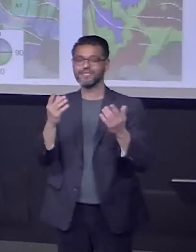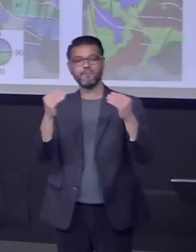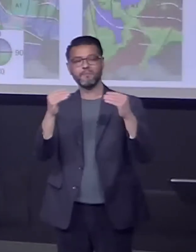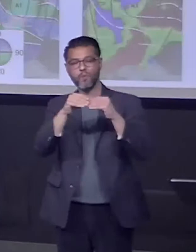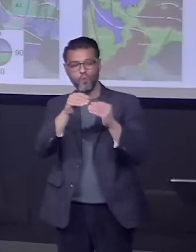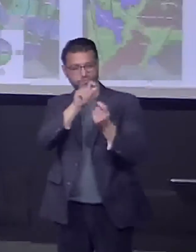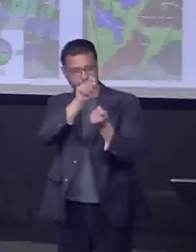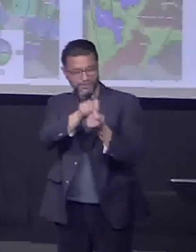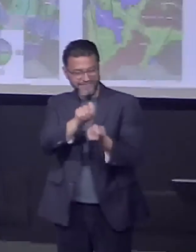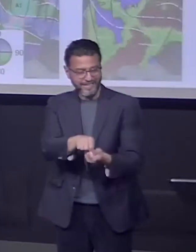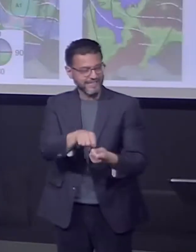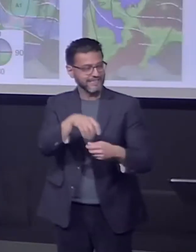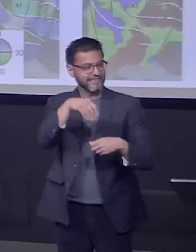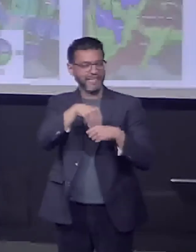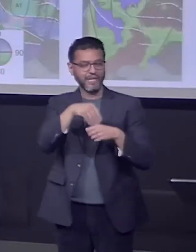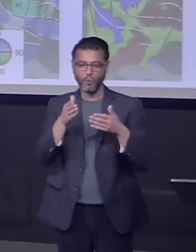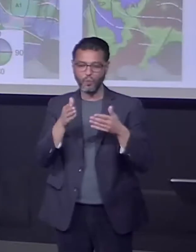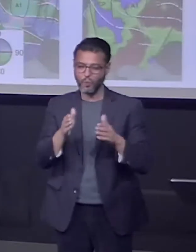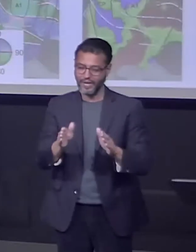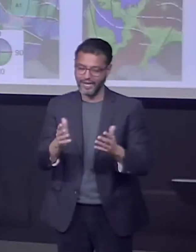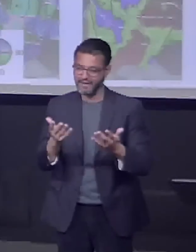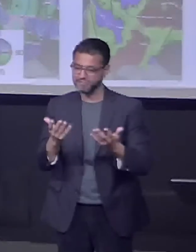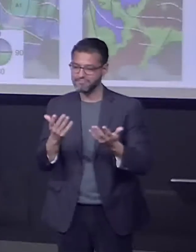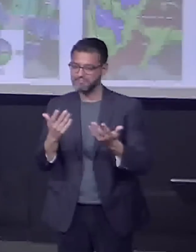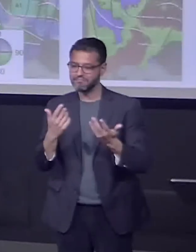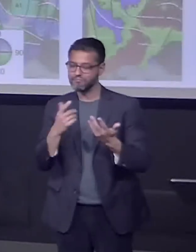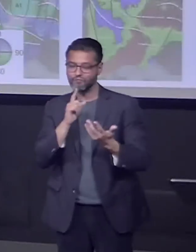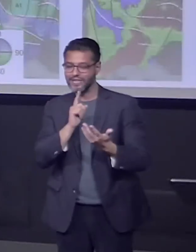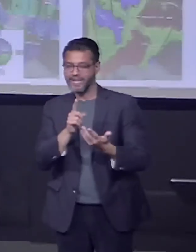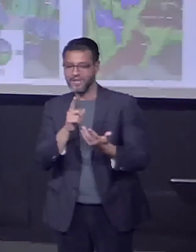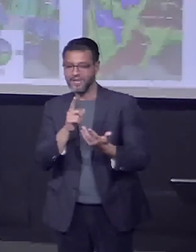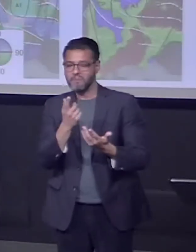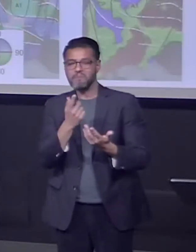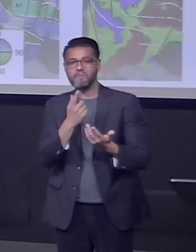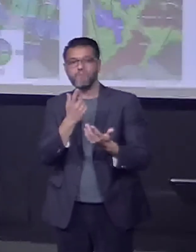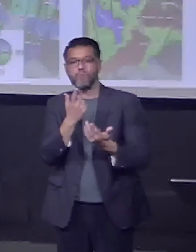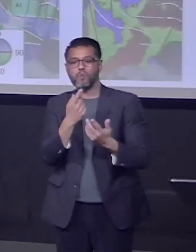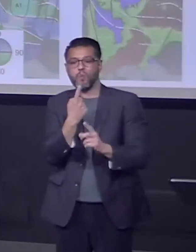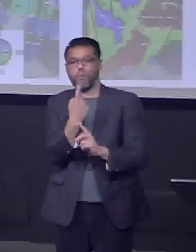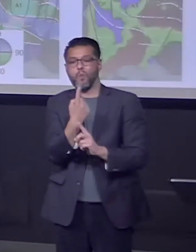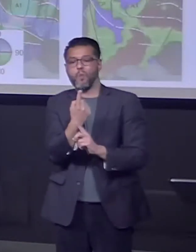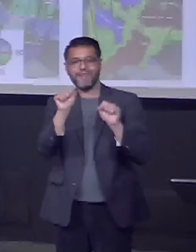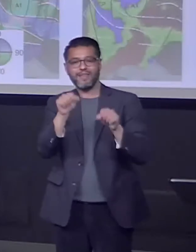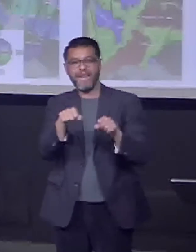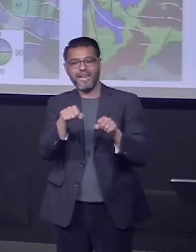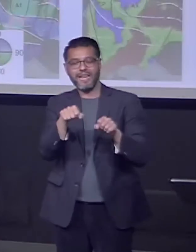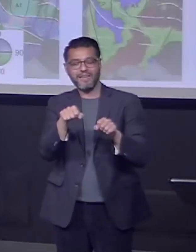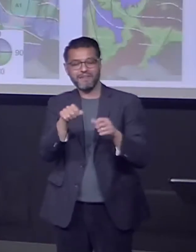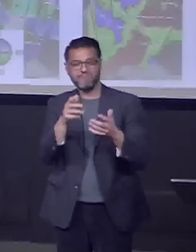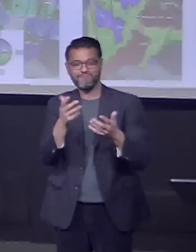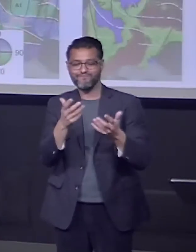way than the Brodmann atlases that only distinguish between, let's